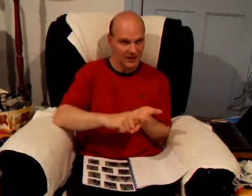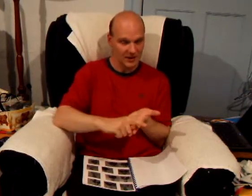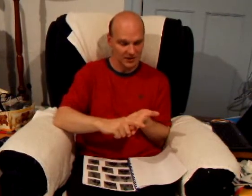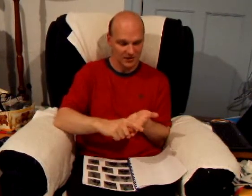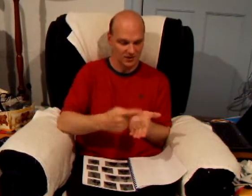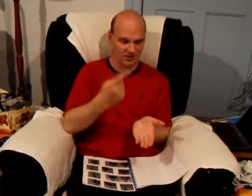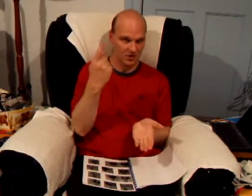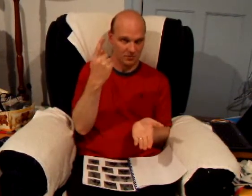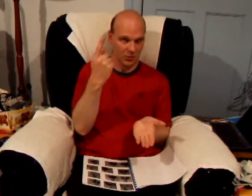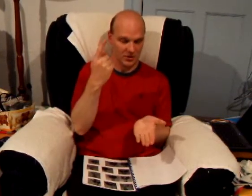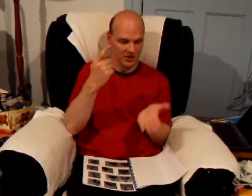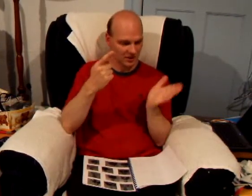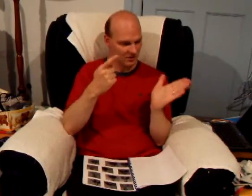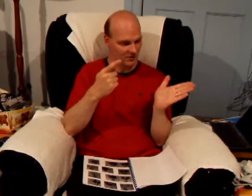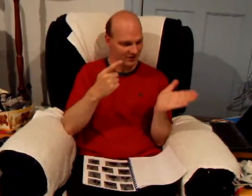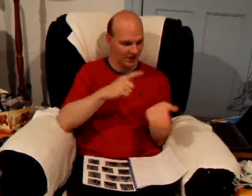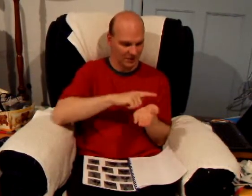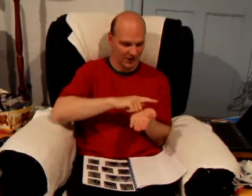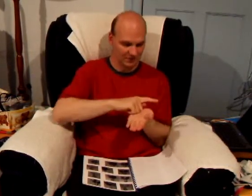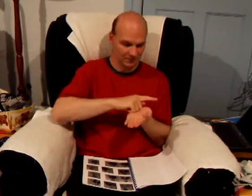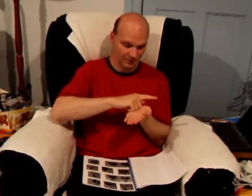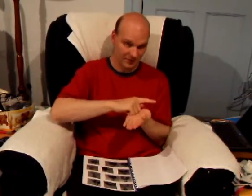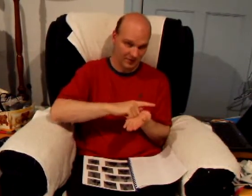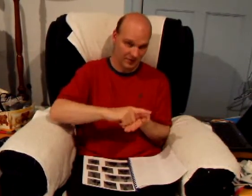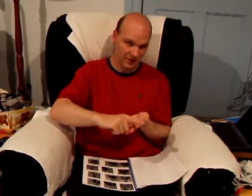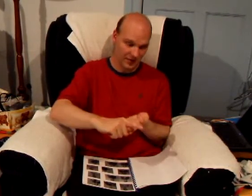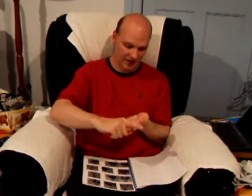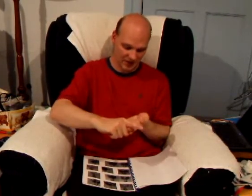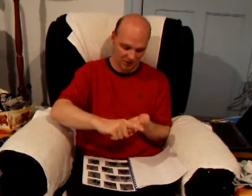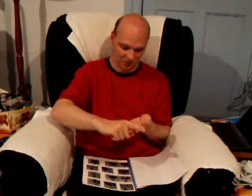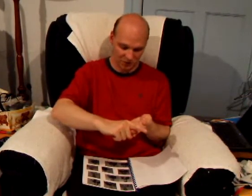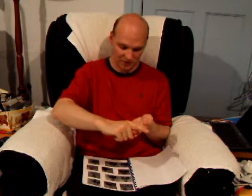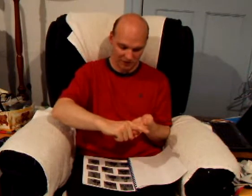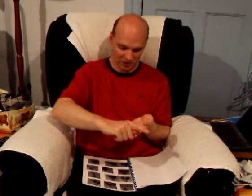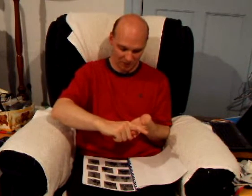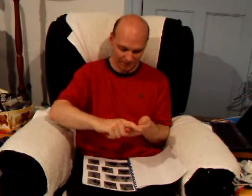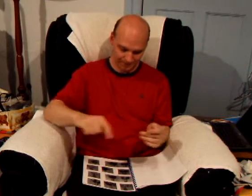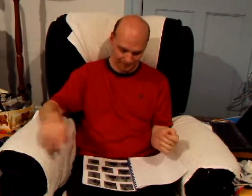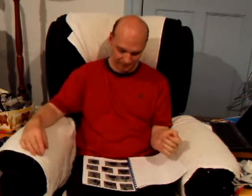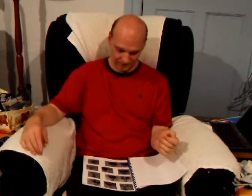Later, so pointing, flat palm, later, just moving over the top.